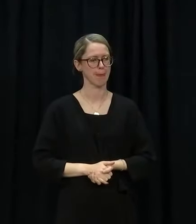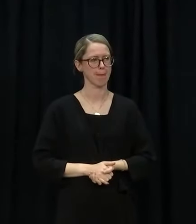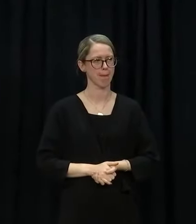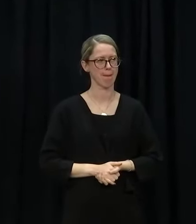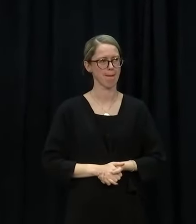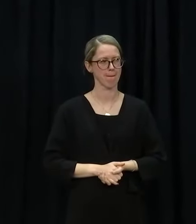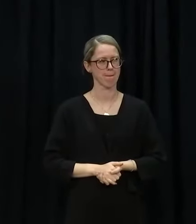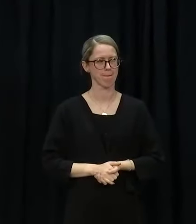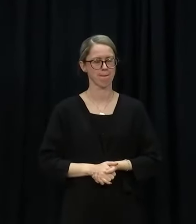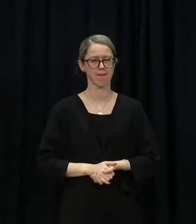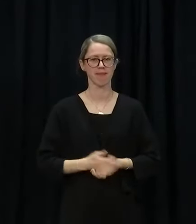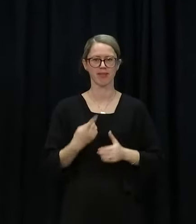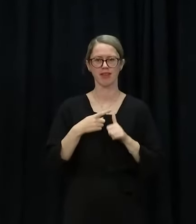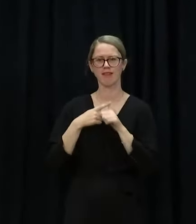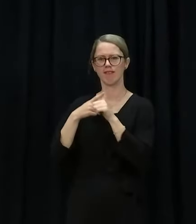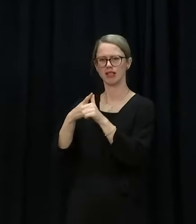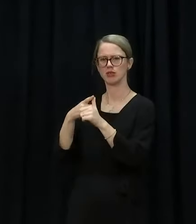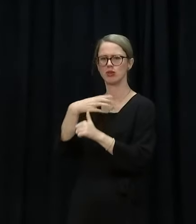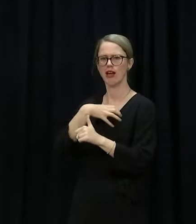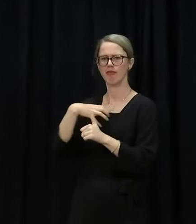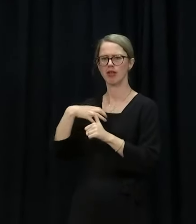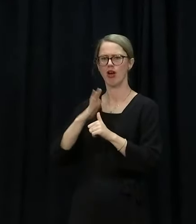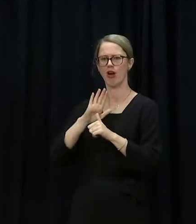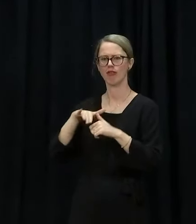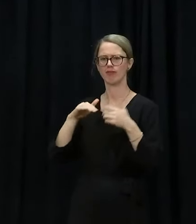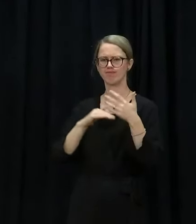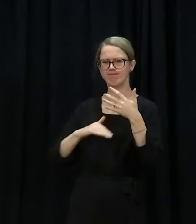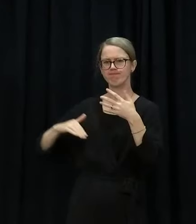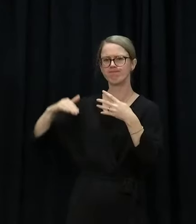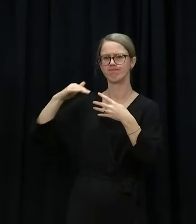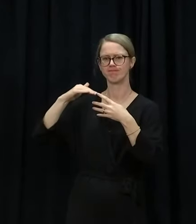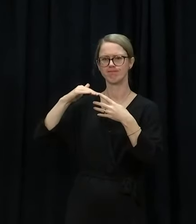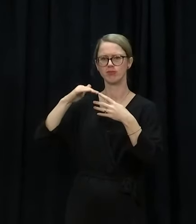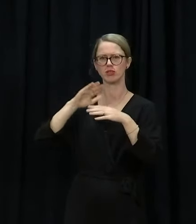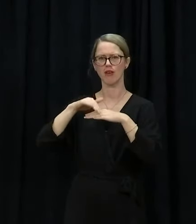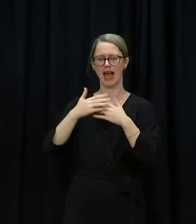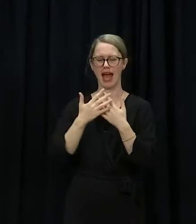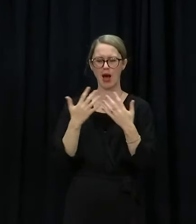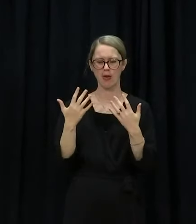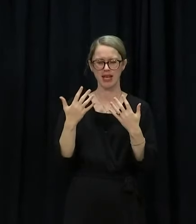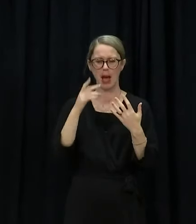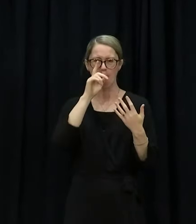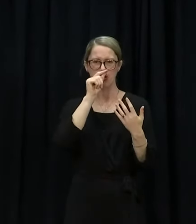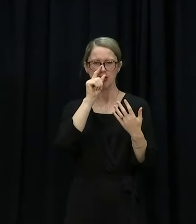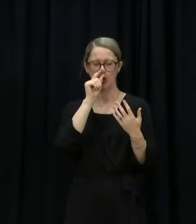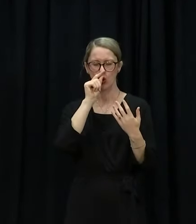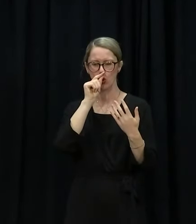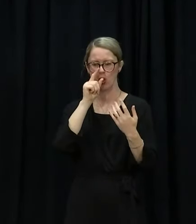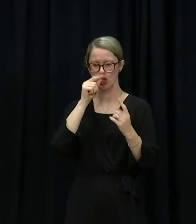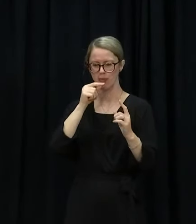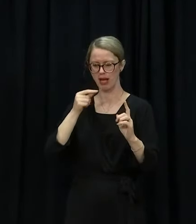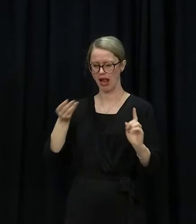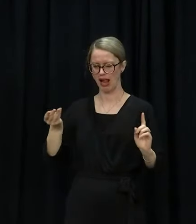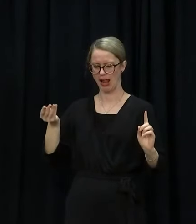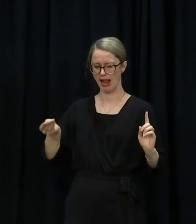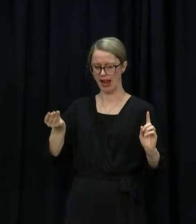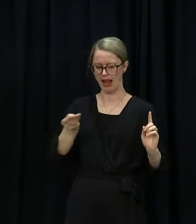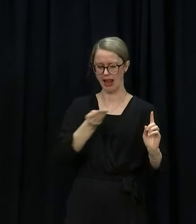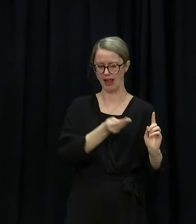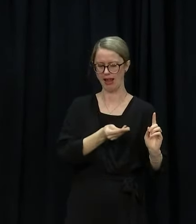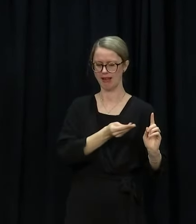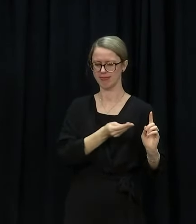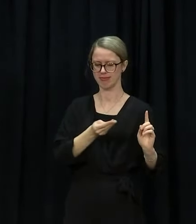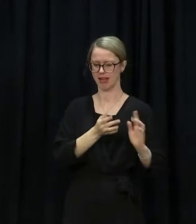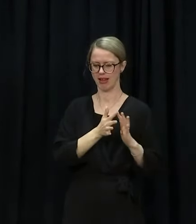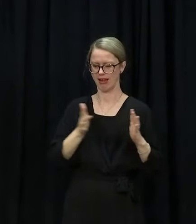influences behind our advice to the government about the alert level change was how many undetected chains of transmission could be out here. So what seems